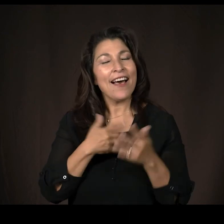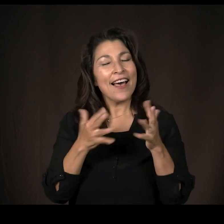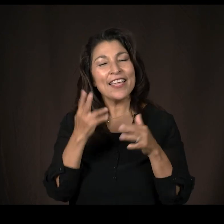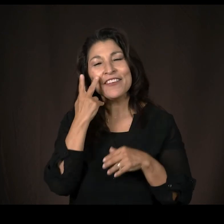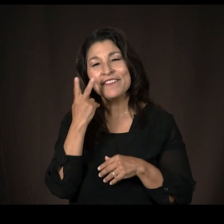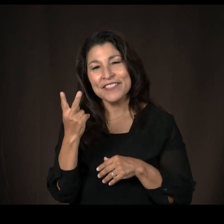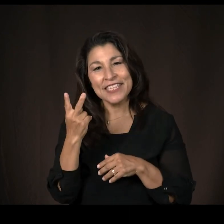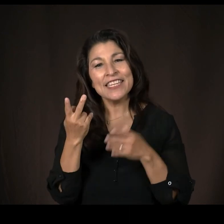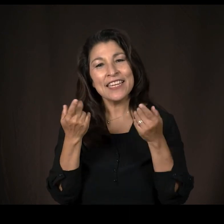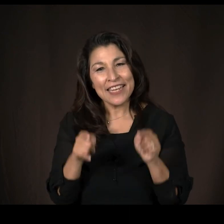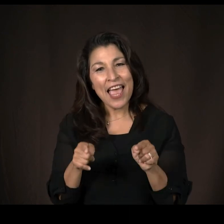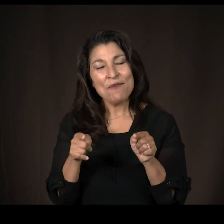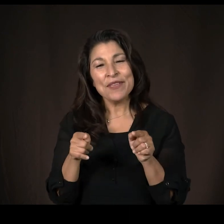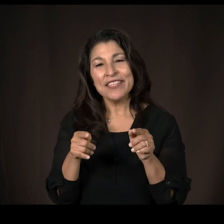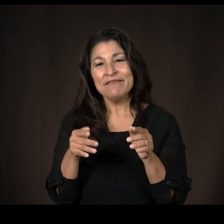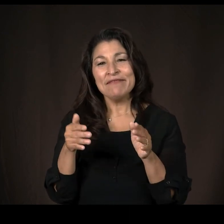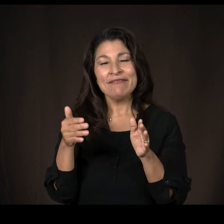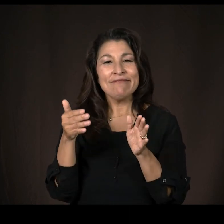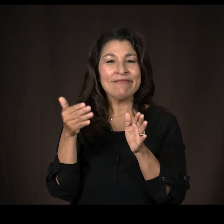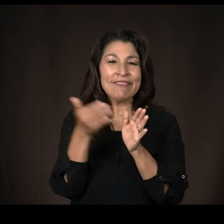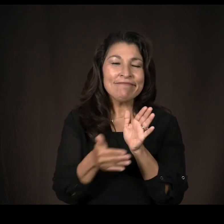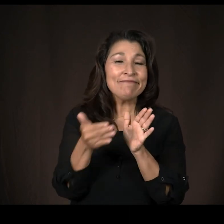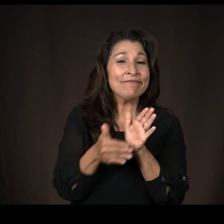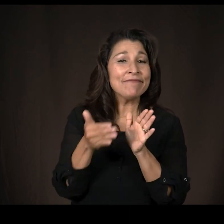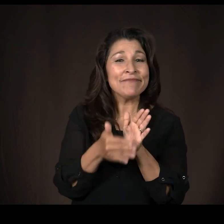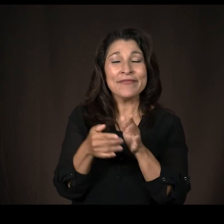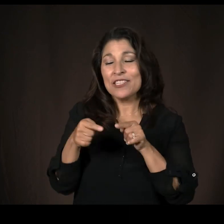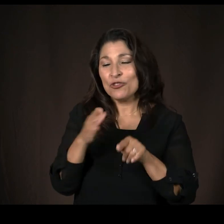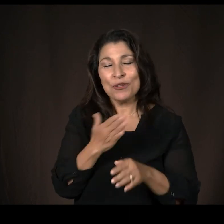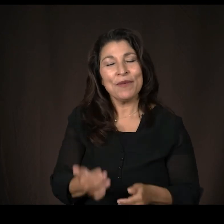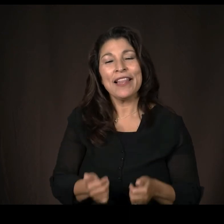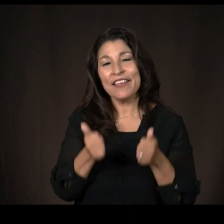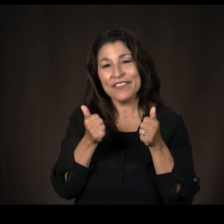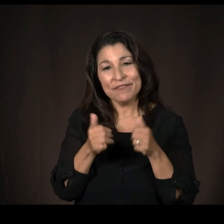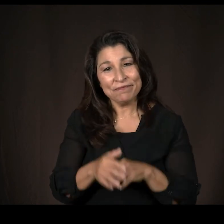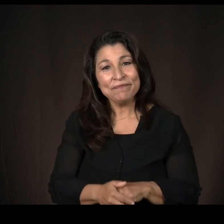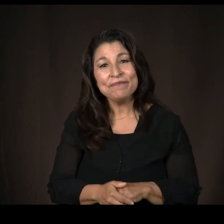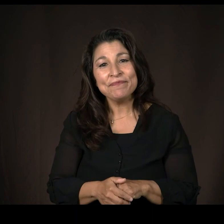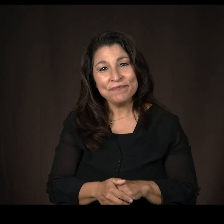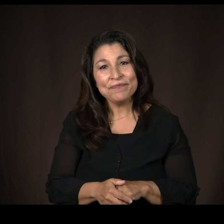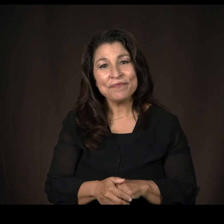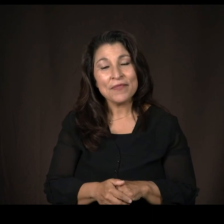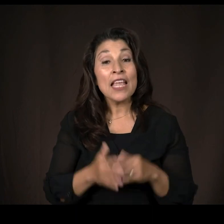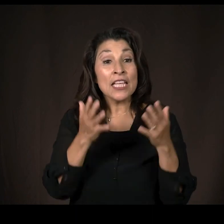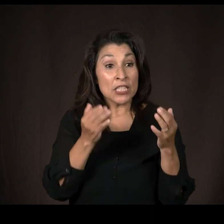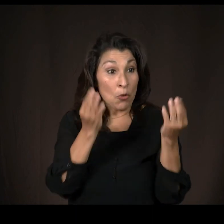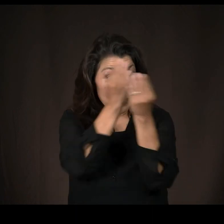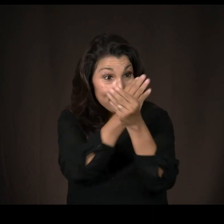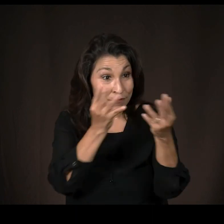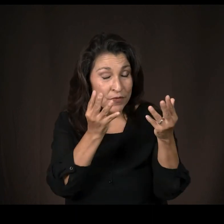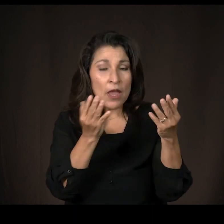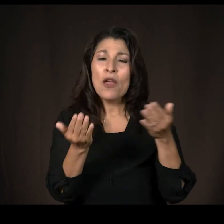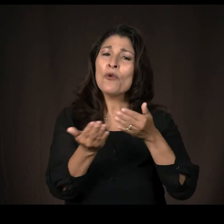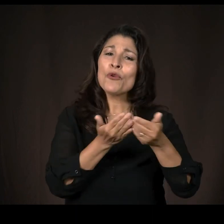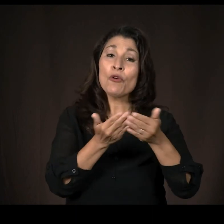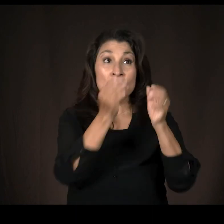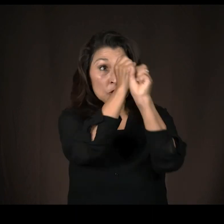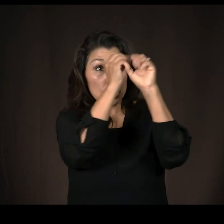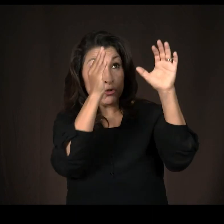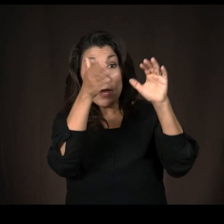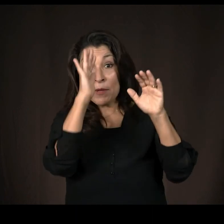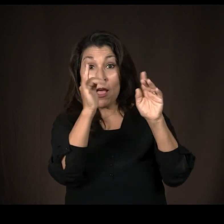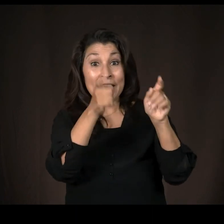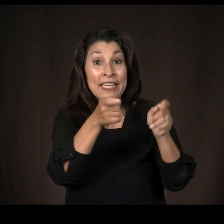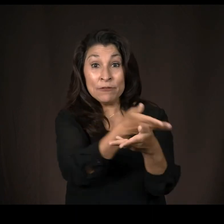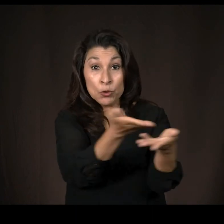have seen that fulfilled thousands of times in my life. So I want to say to you, regardless of the dream